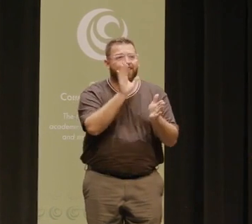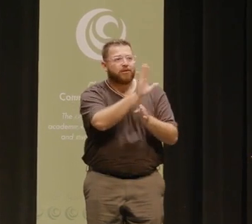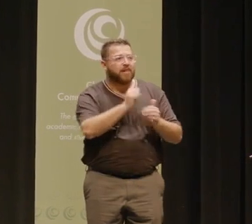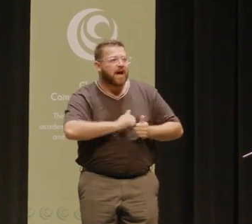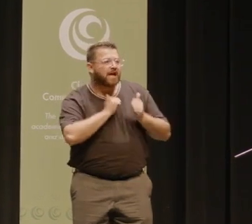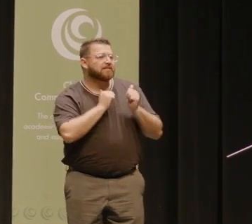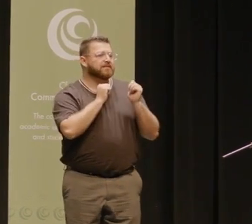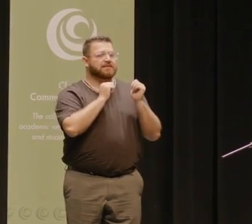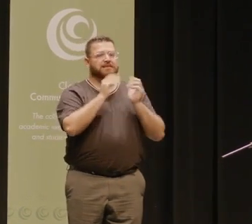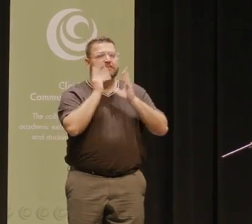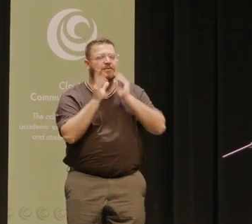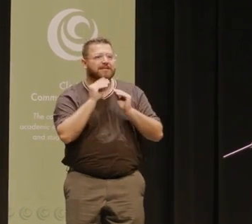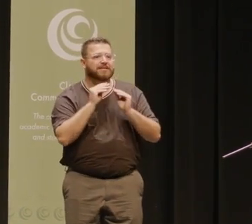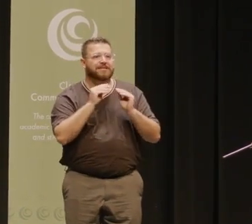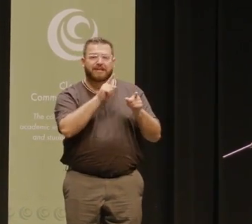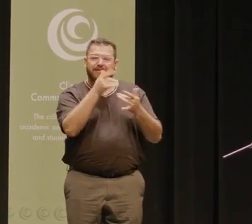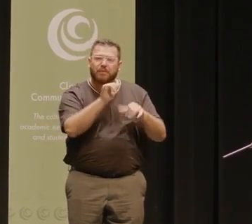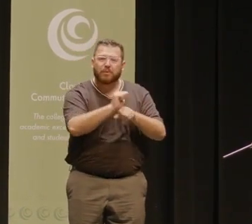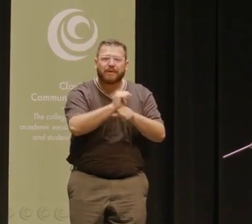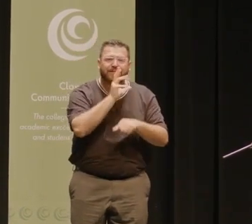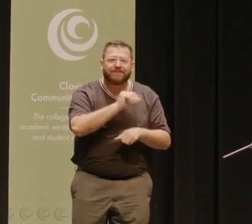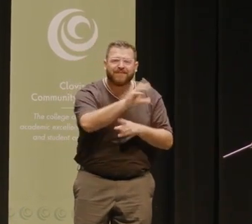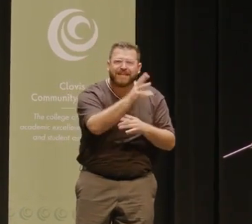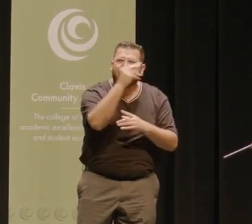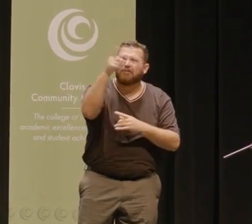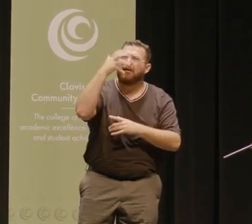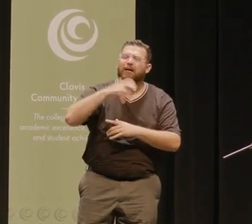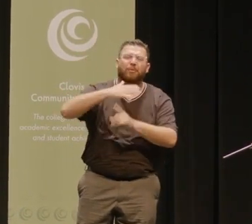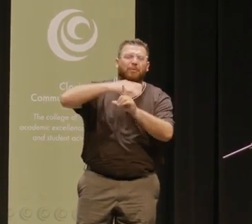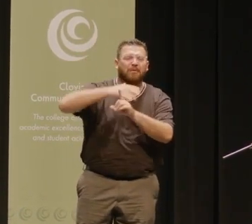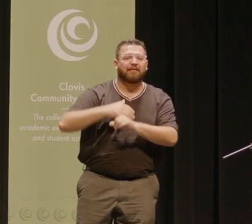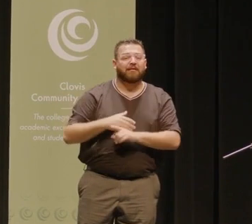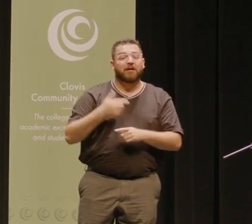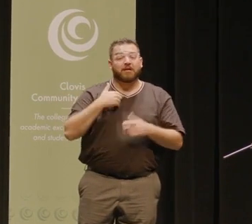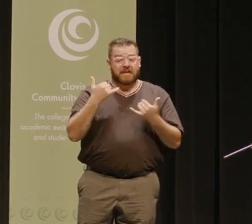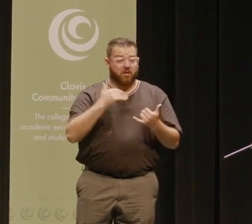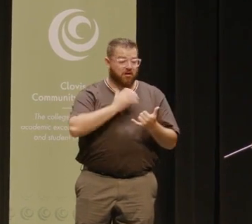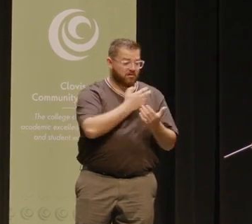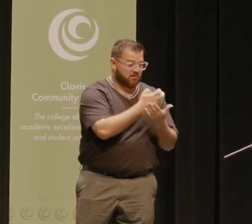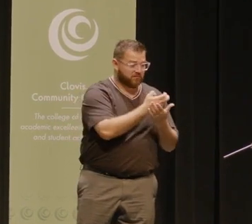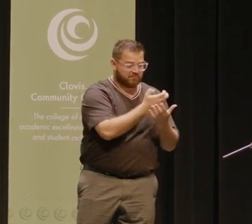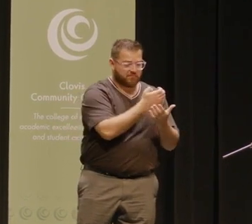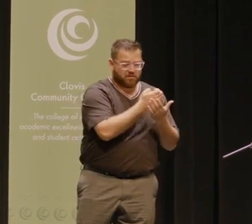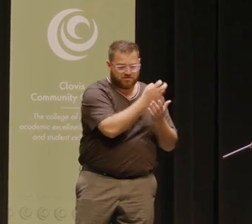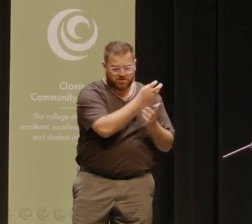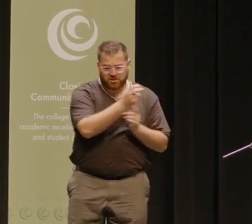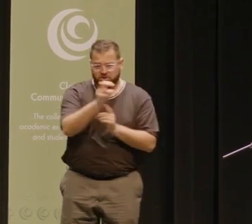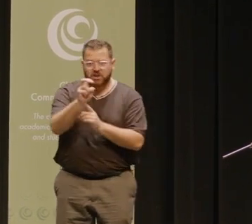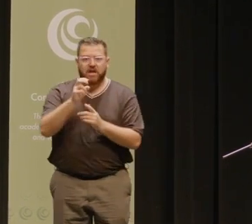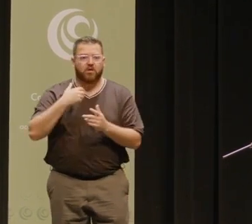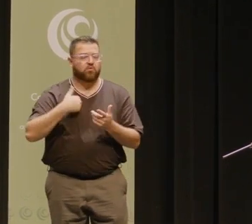lifespan being 50 years old. And as we transition our economy, as we build more jobs, I really